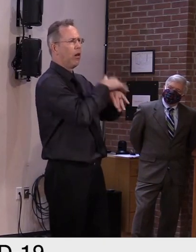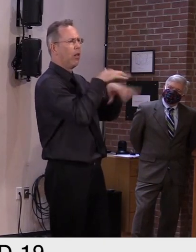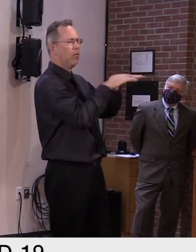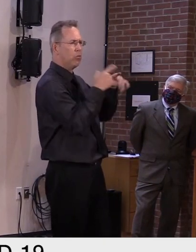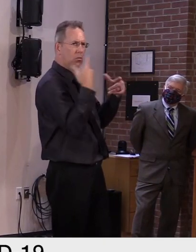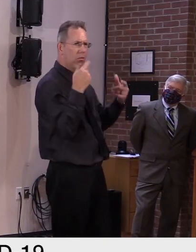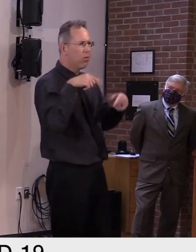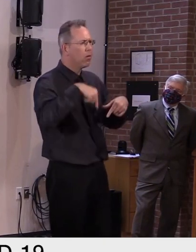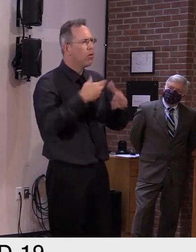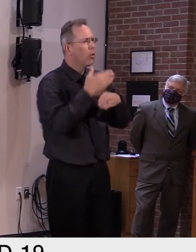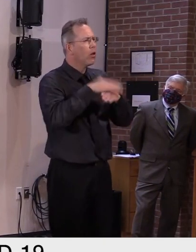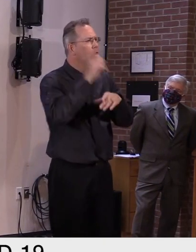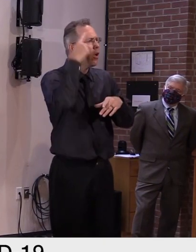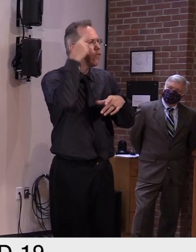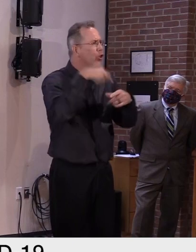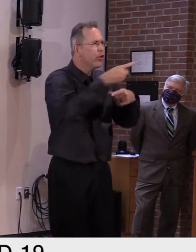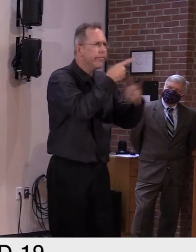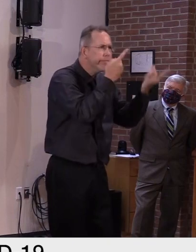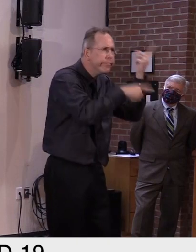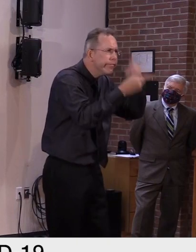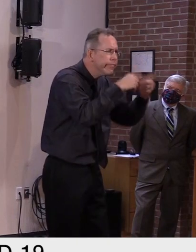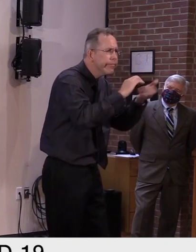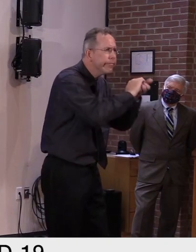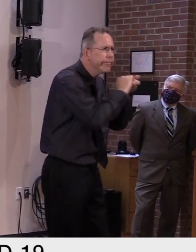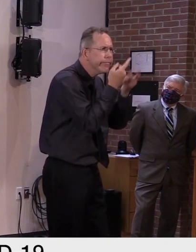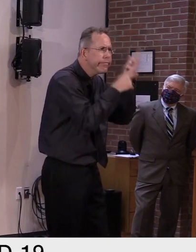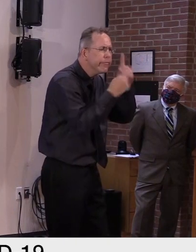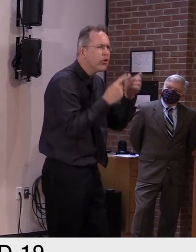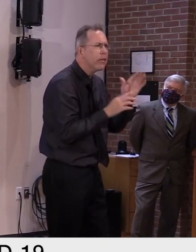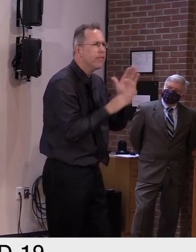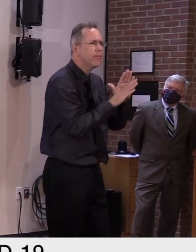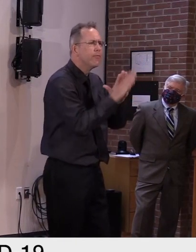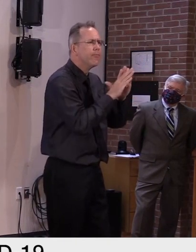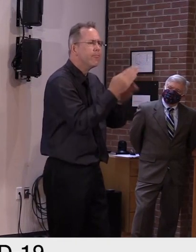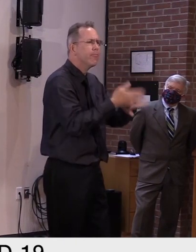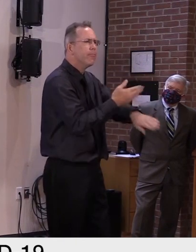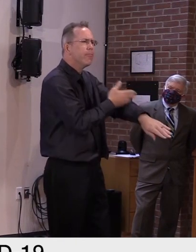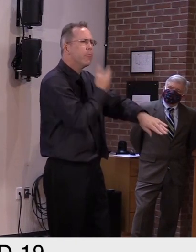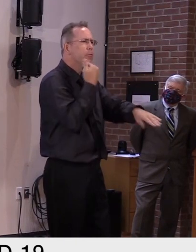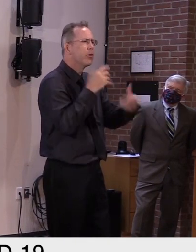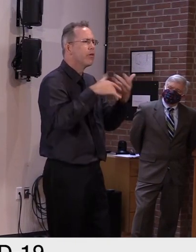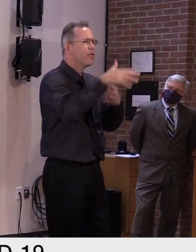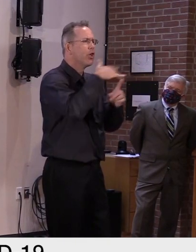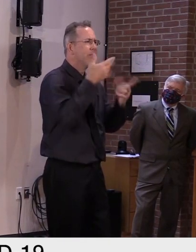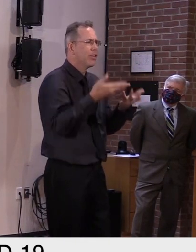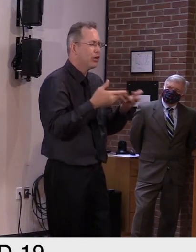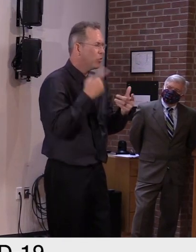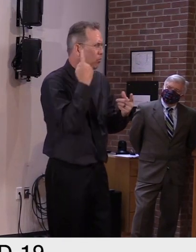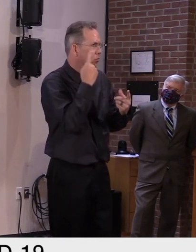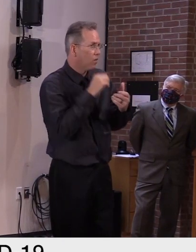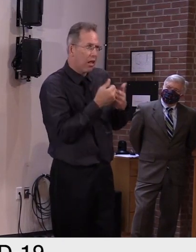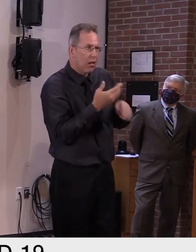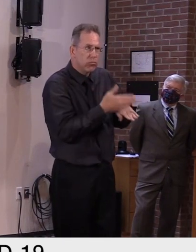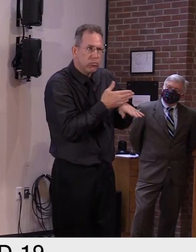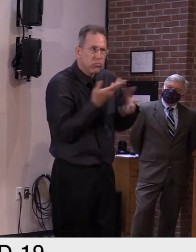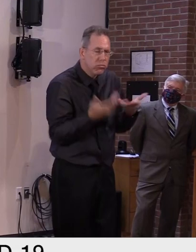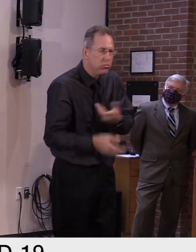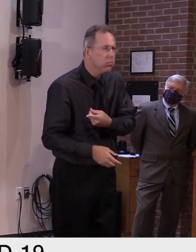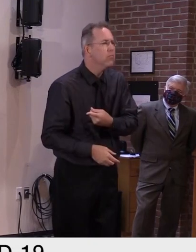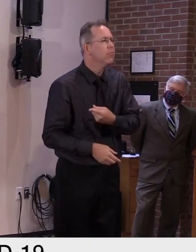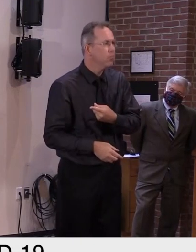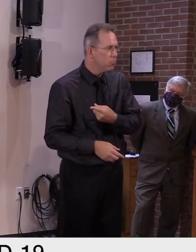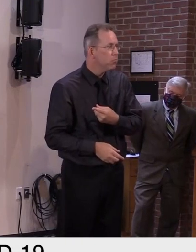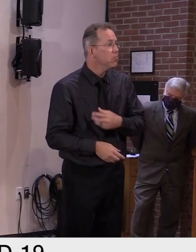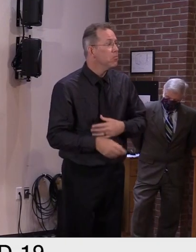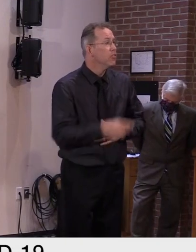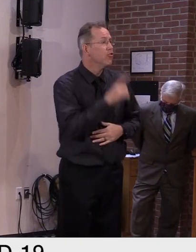generation. I just don't want it to see it on our ridge lines here in Vermont. Tourism is an important aspect of